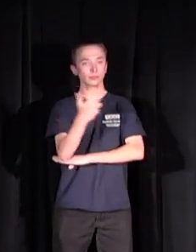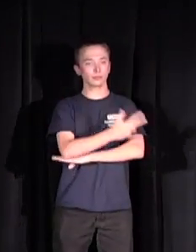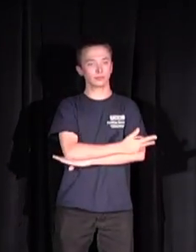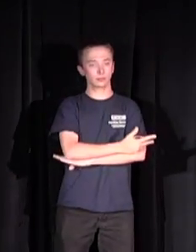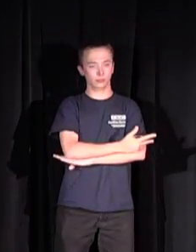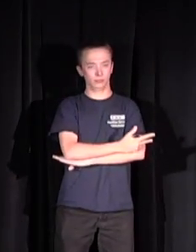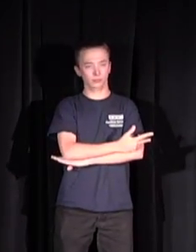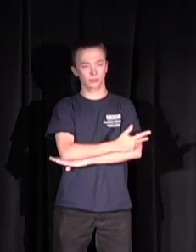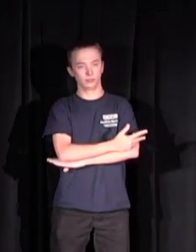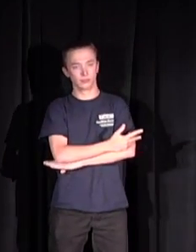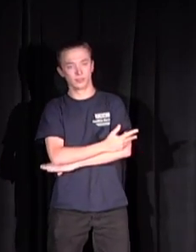Day three.